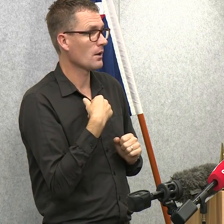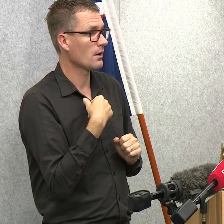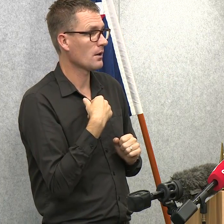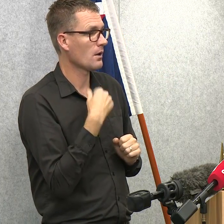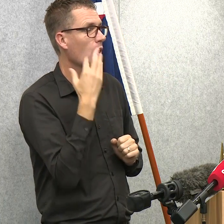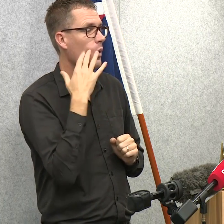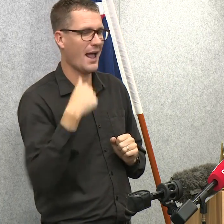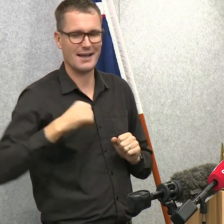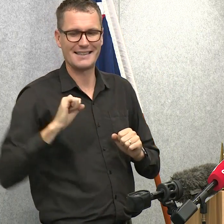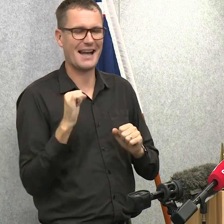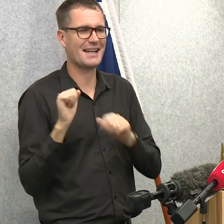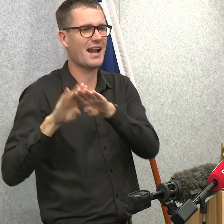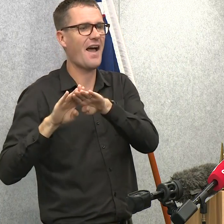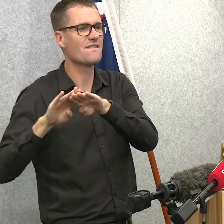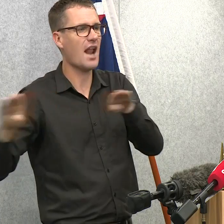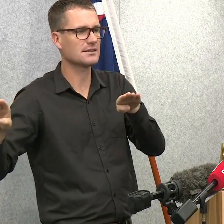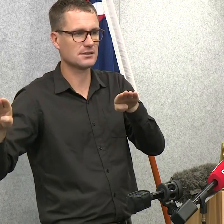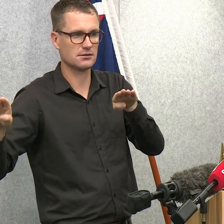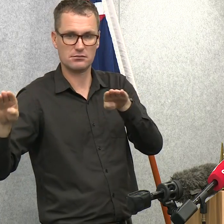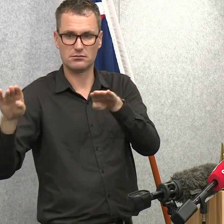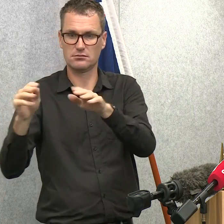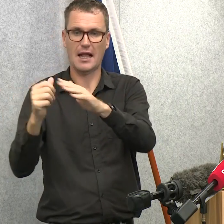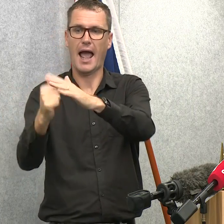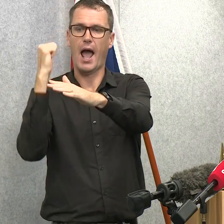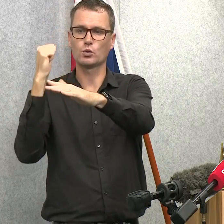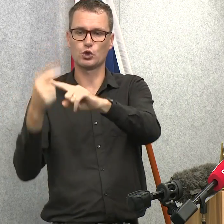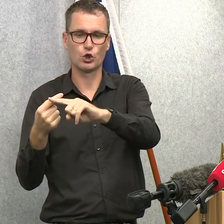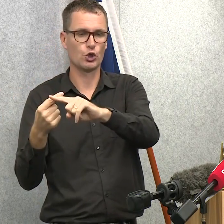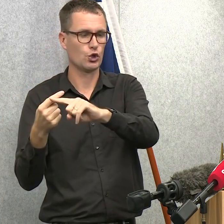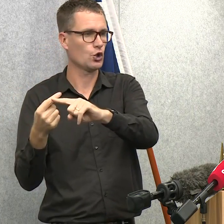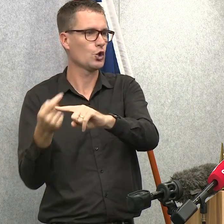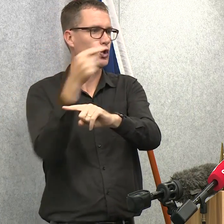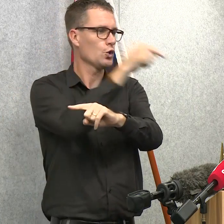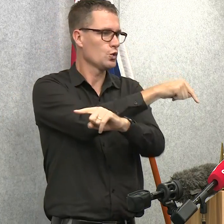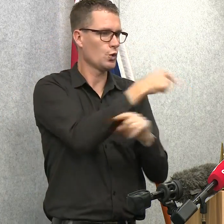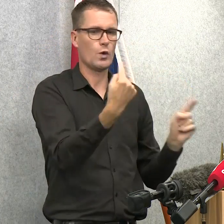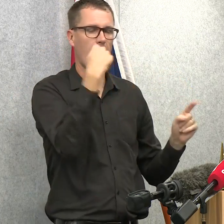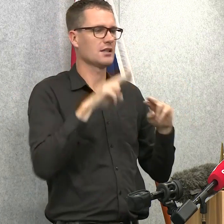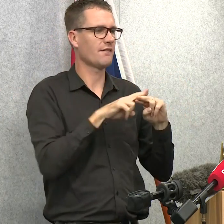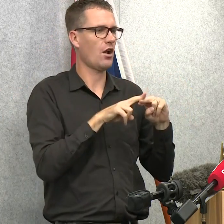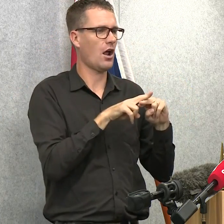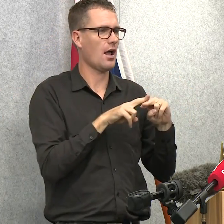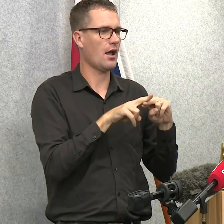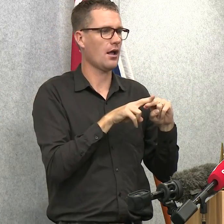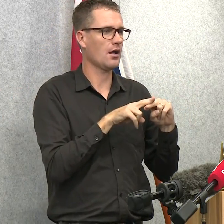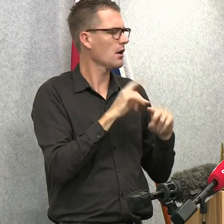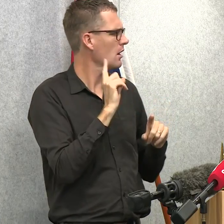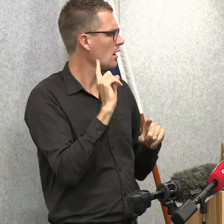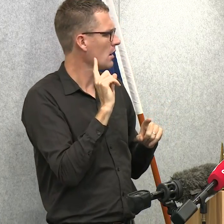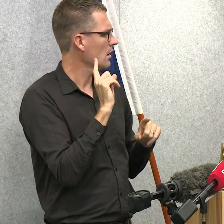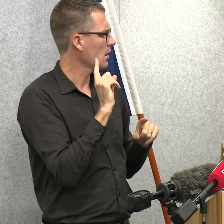his Dunedin flat and last Friday? I'm not quite sure what you mean in terms of checking out of his flat. Well, I thought he'd moved out, hadn't